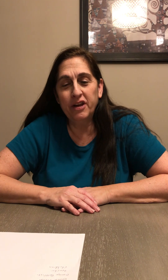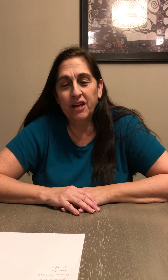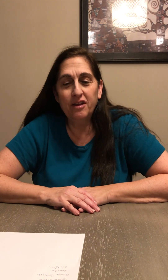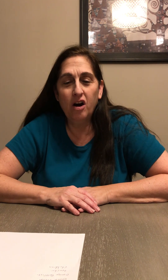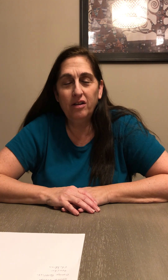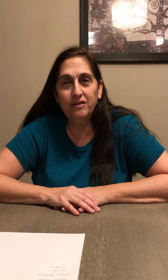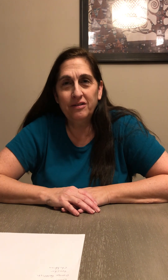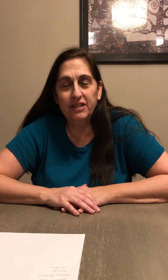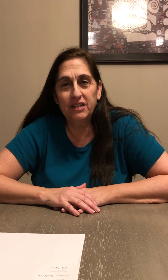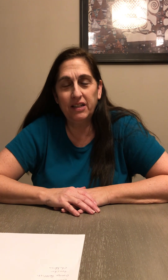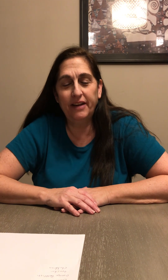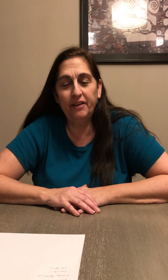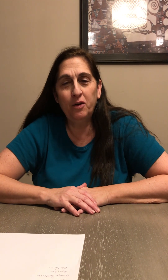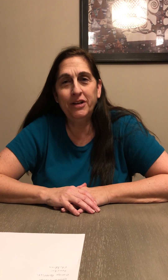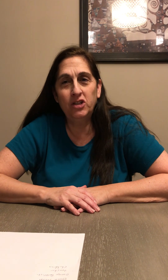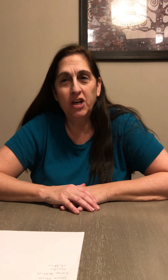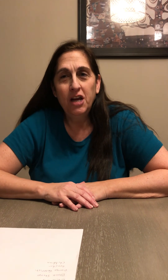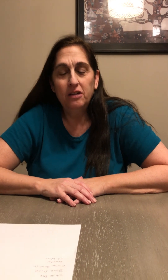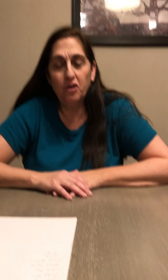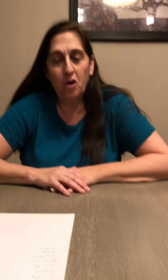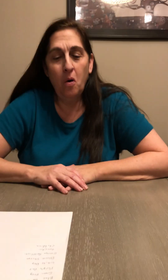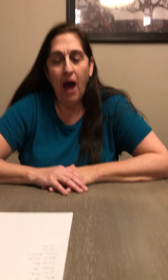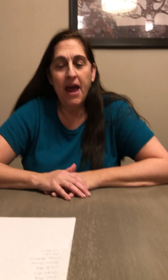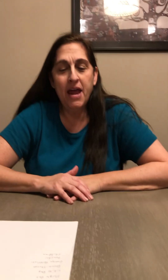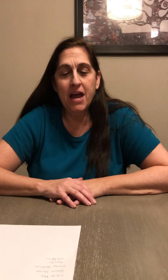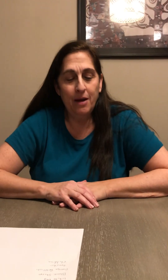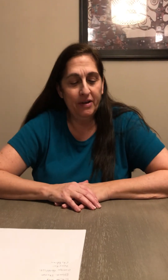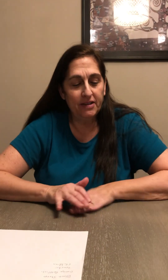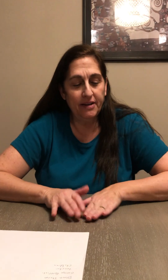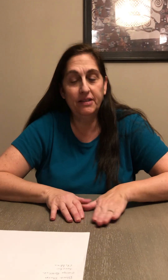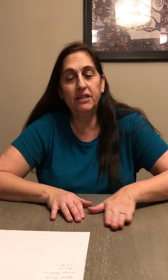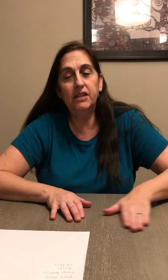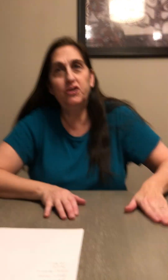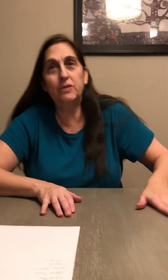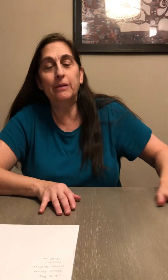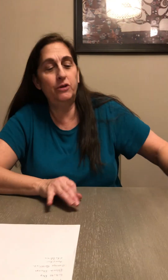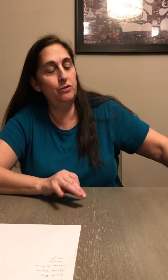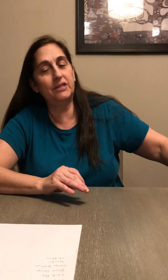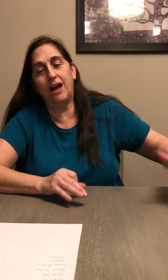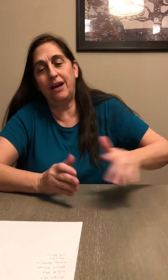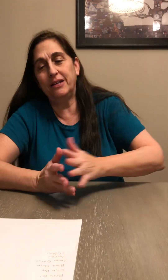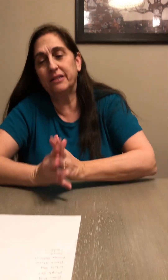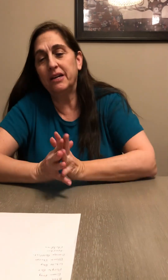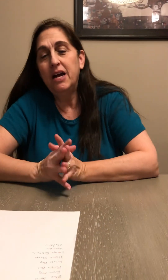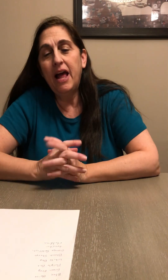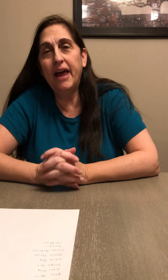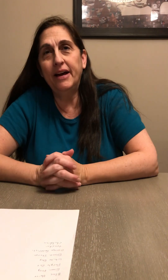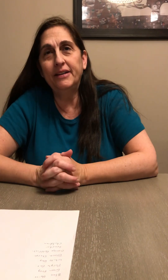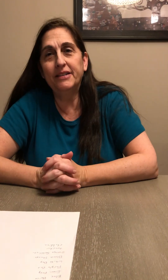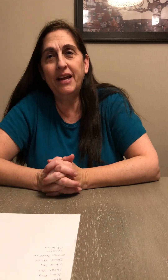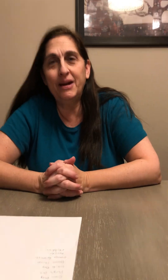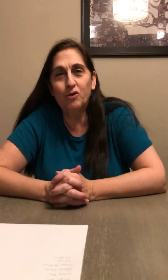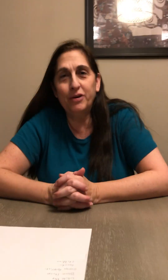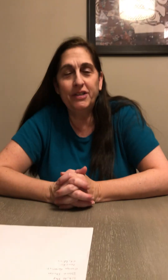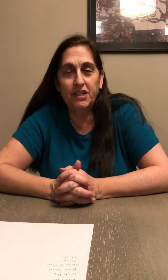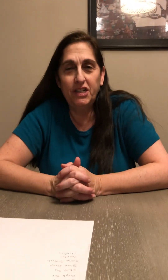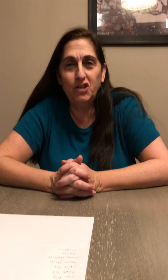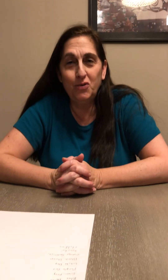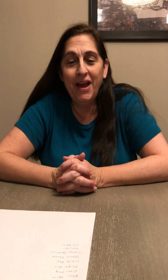the colors in sign language. So I am excited to teach you some new signs. And today I'm going to teach you